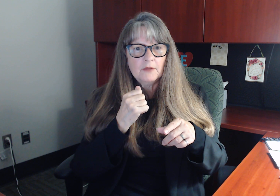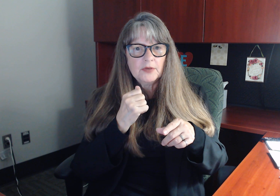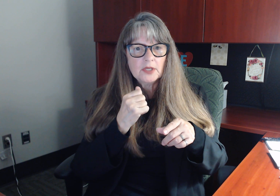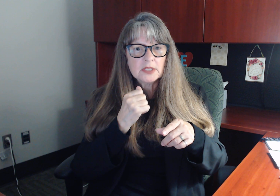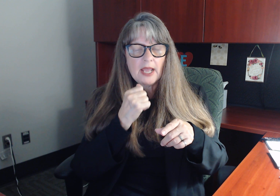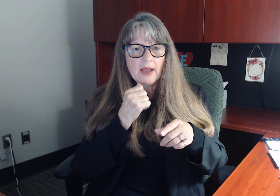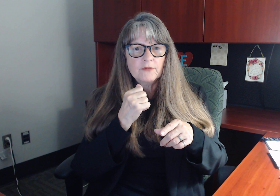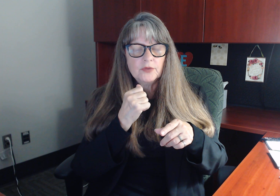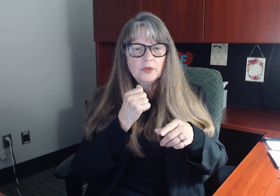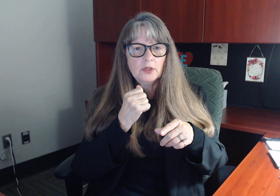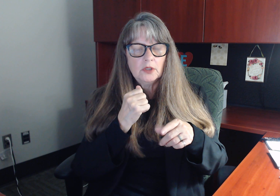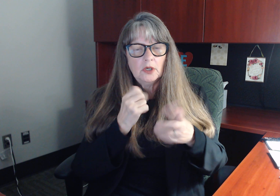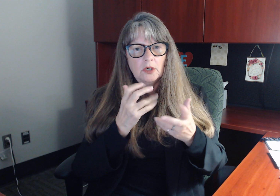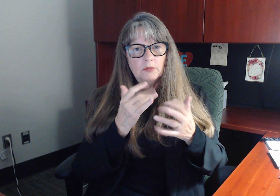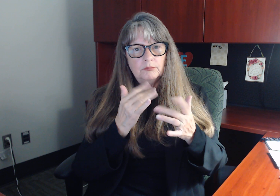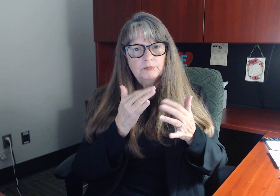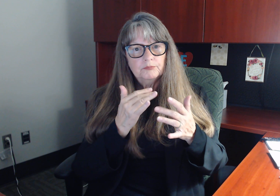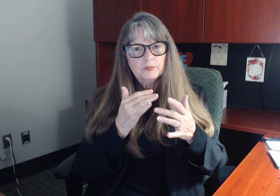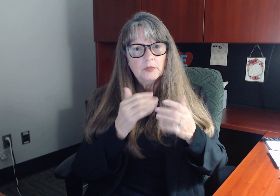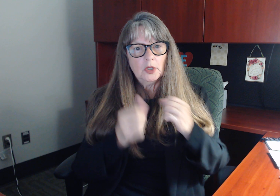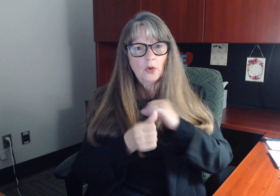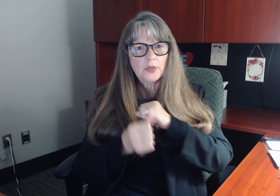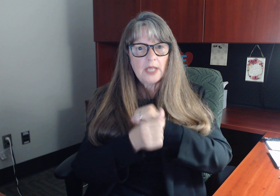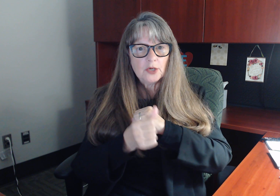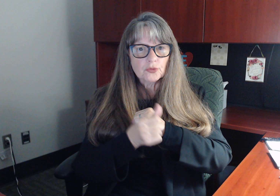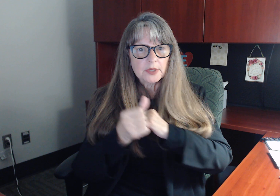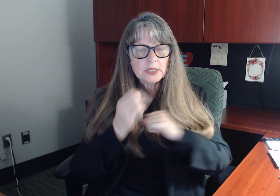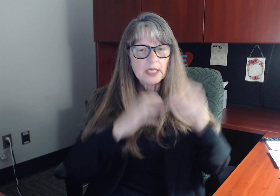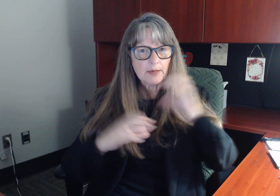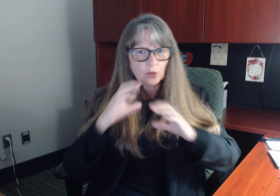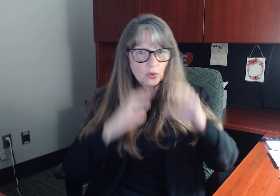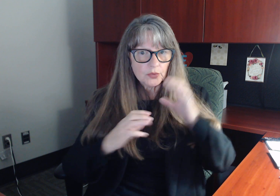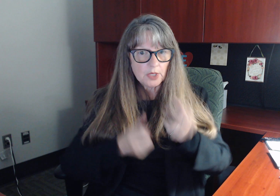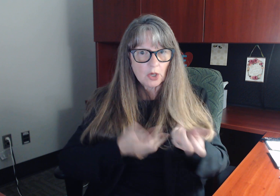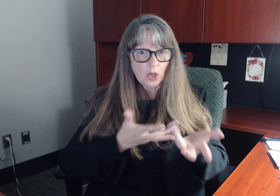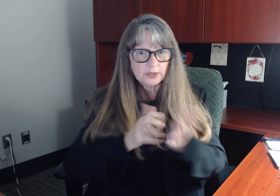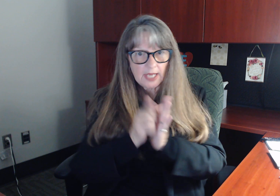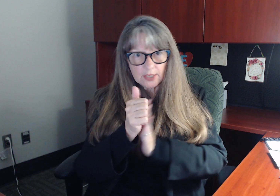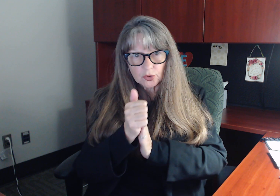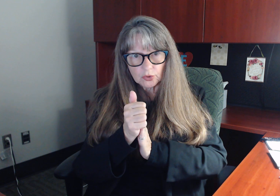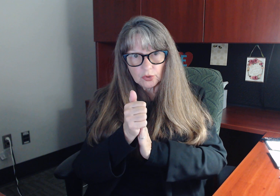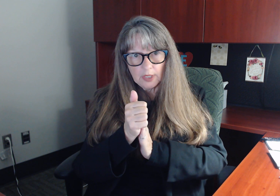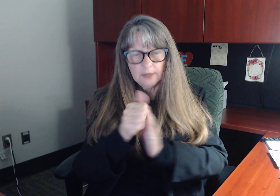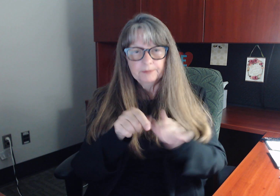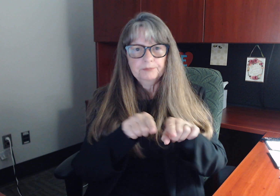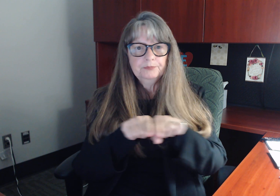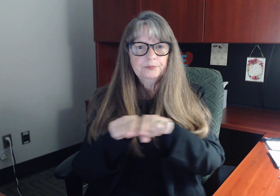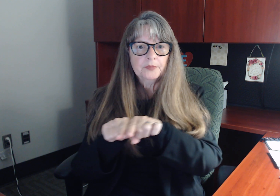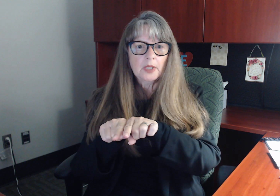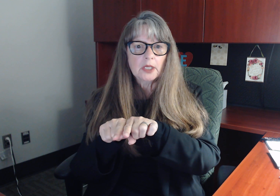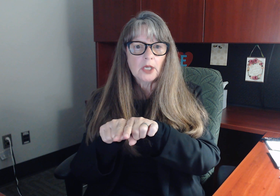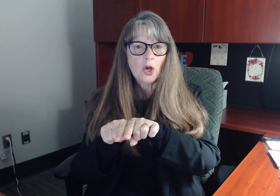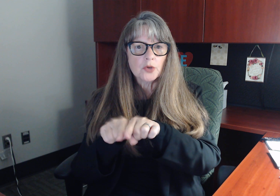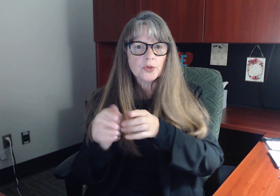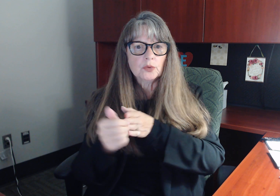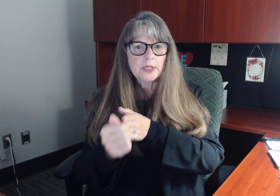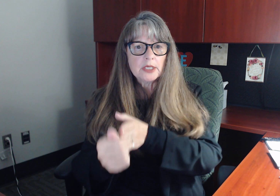doesn't have the the dangerous chemicals that cause cancer, it can also lead